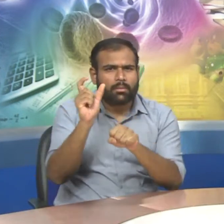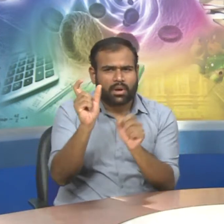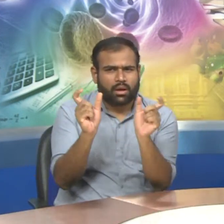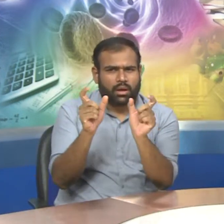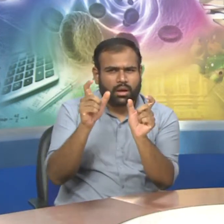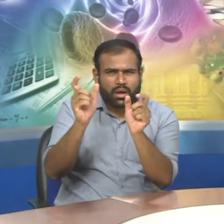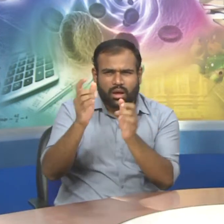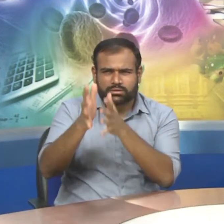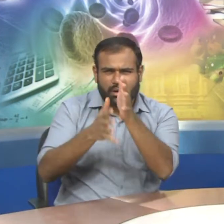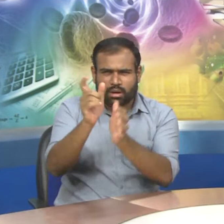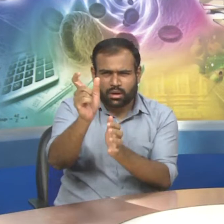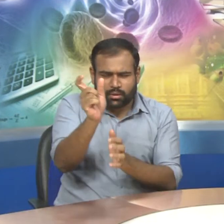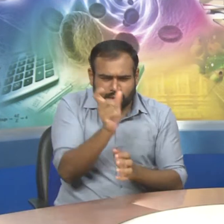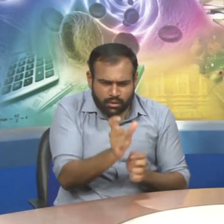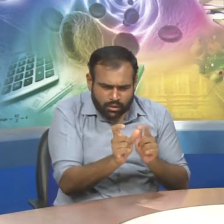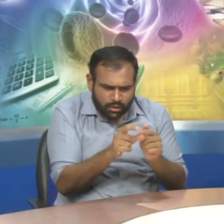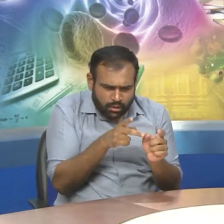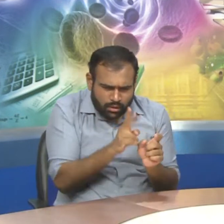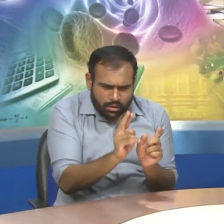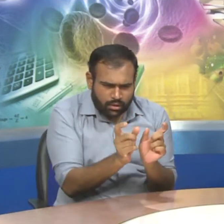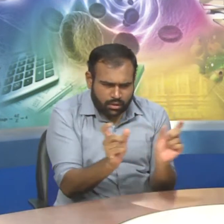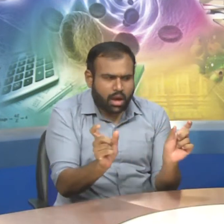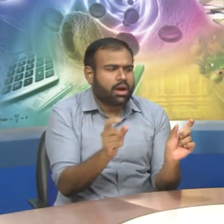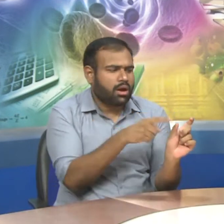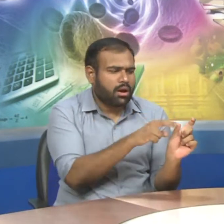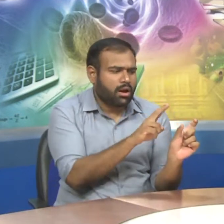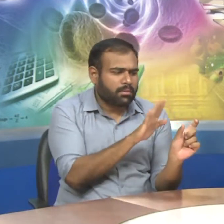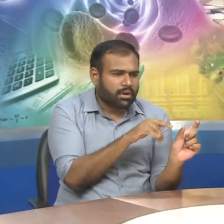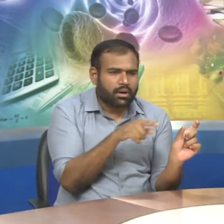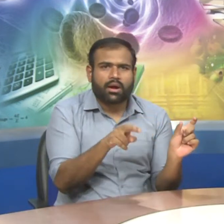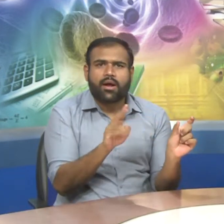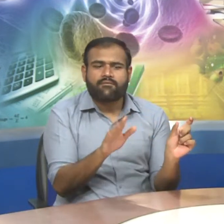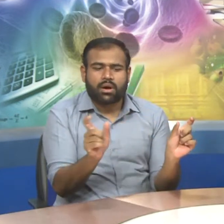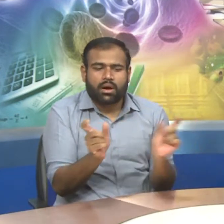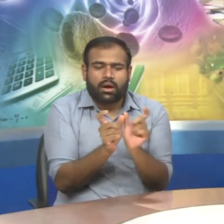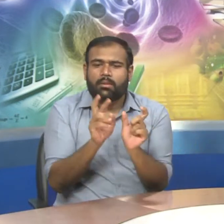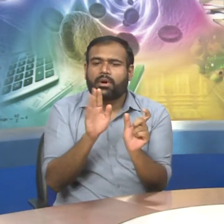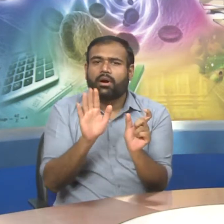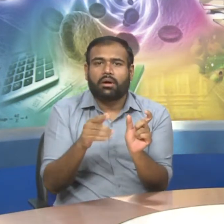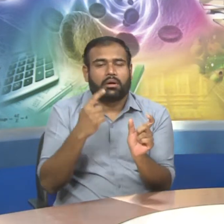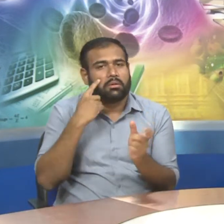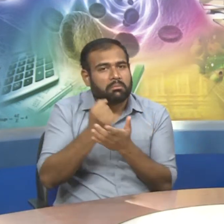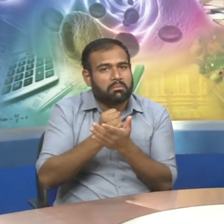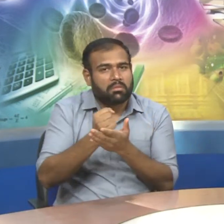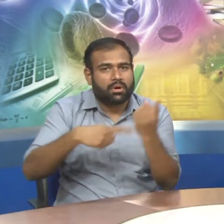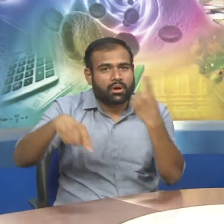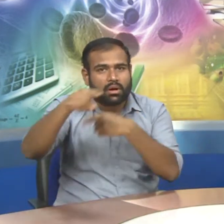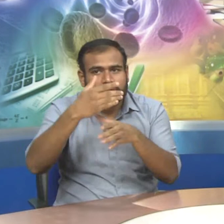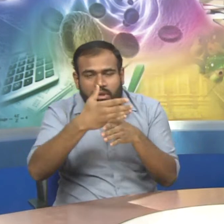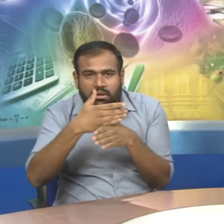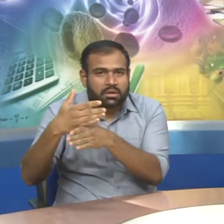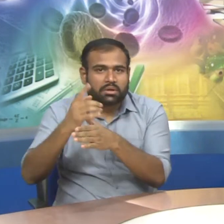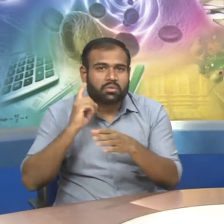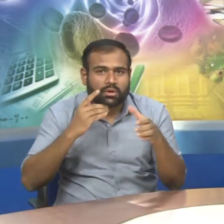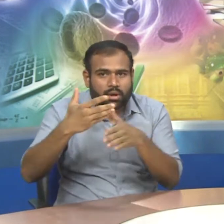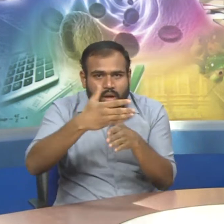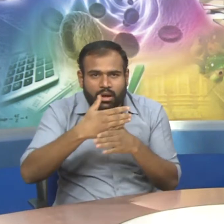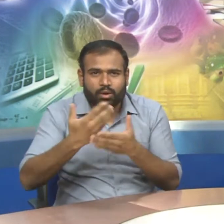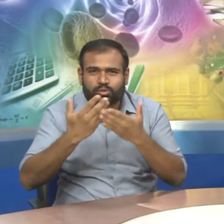So similarly, you can understand and practice how new signs are created. You can